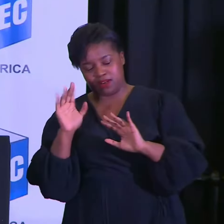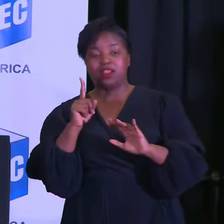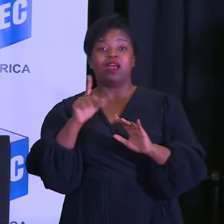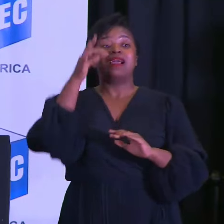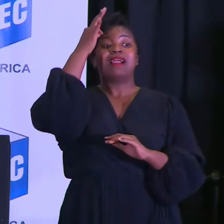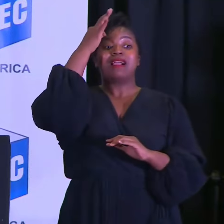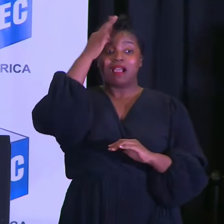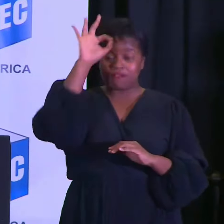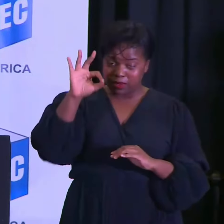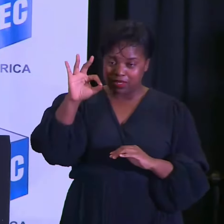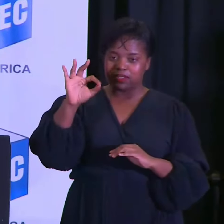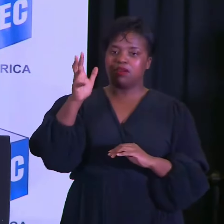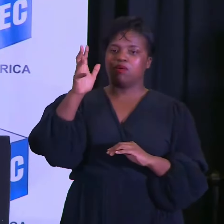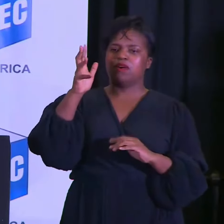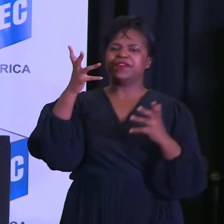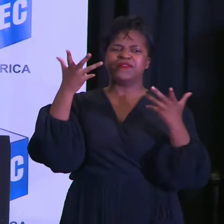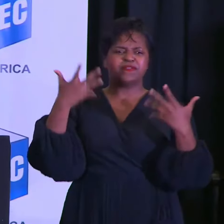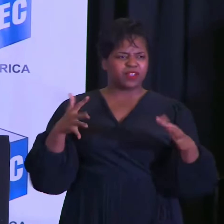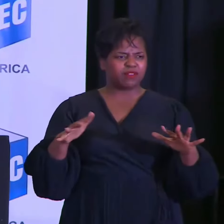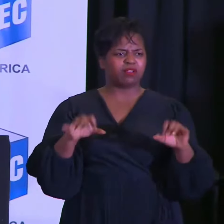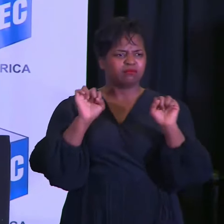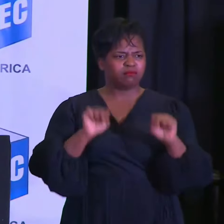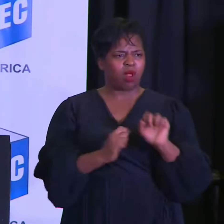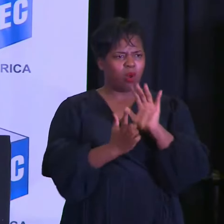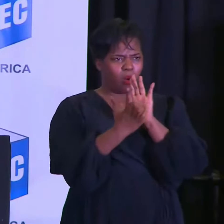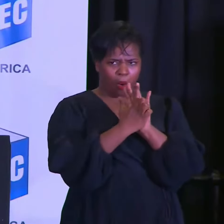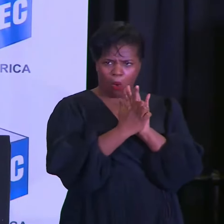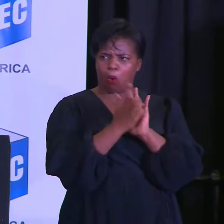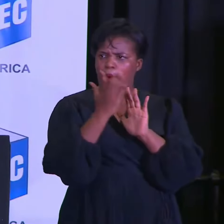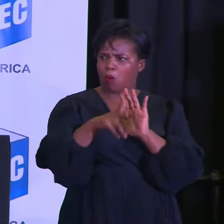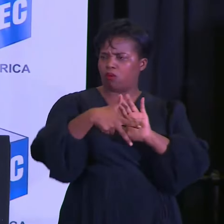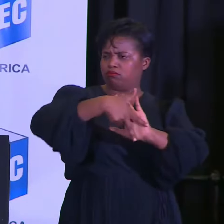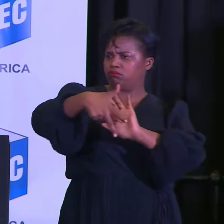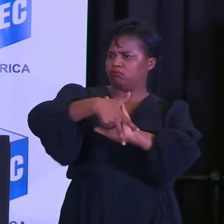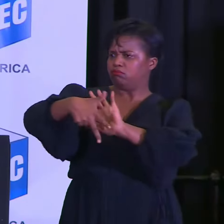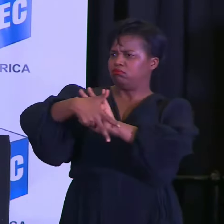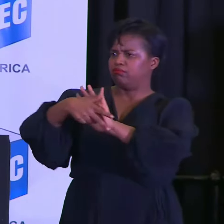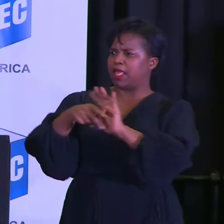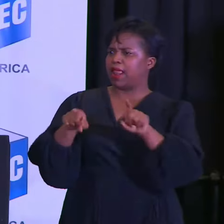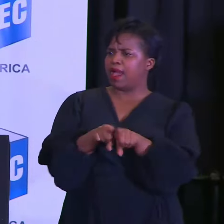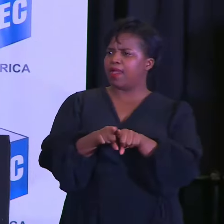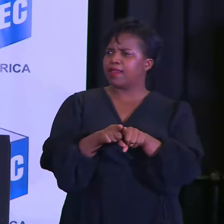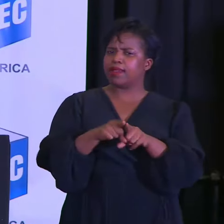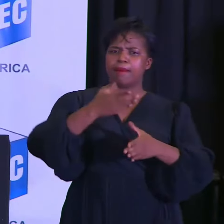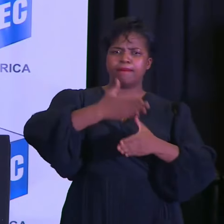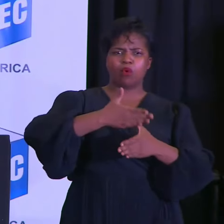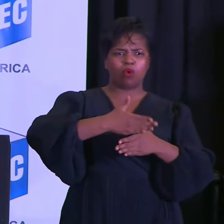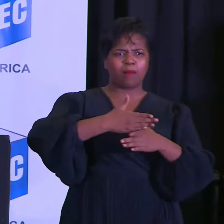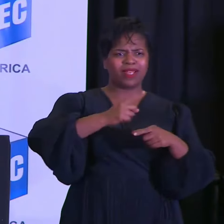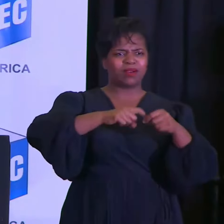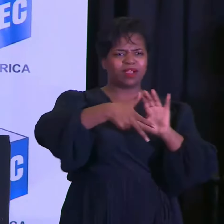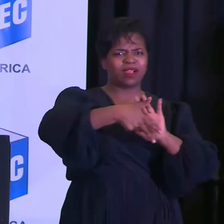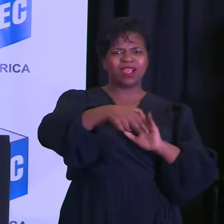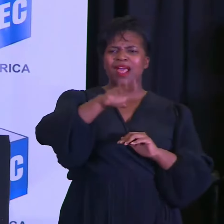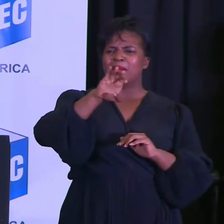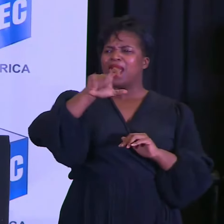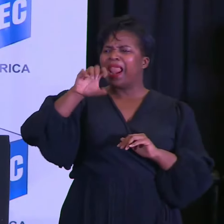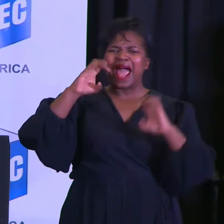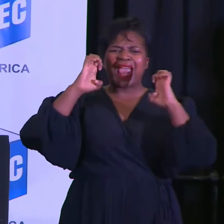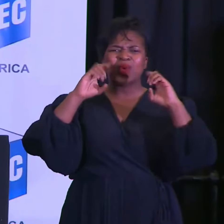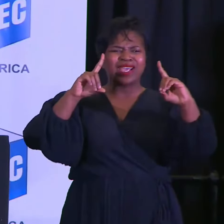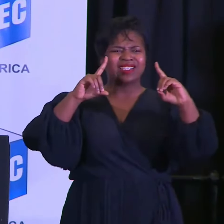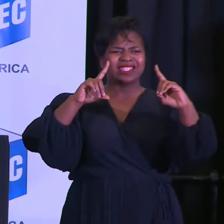government, has been able to pass laws like the Employment Equity Act as well as the Bella Bill, which